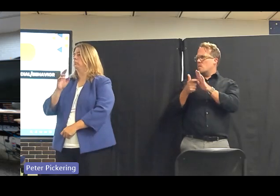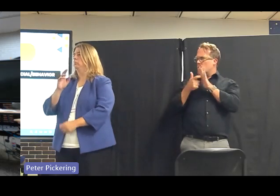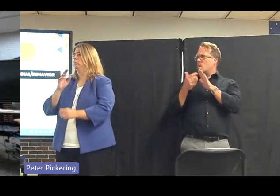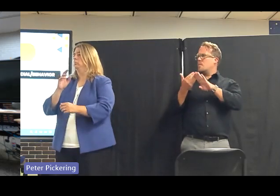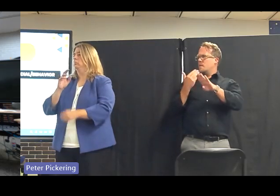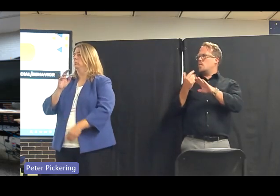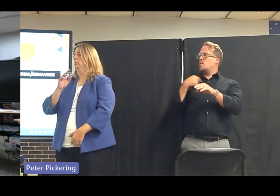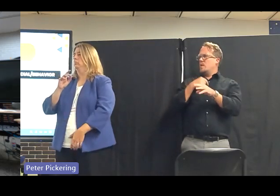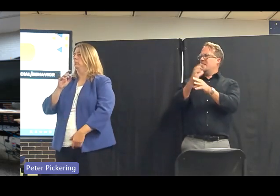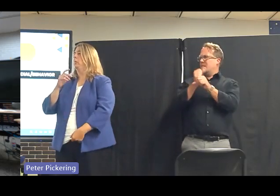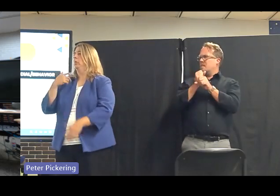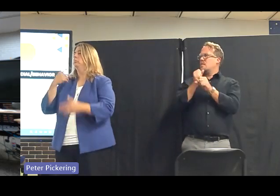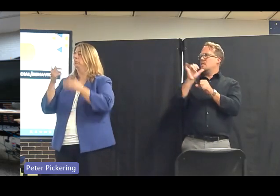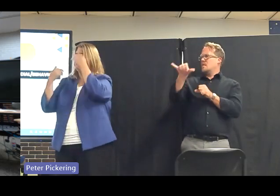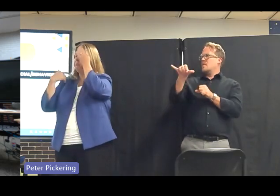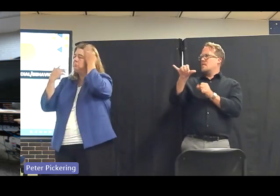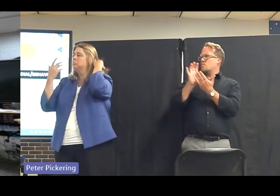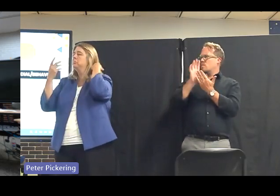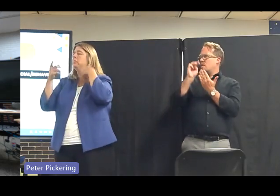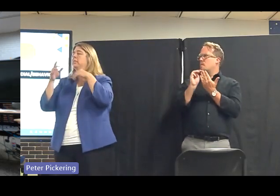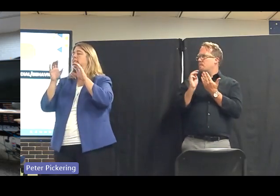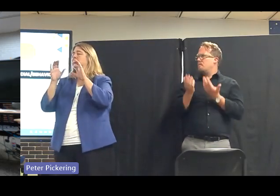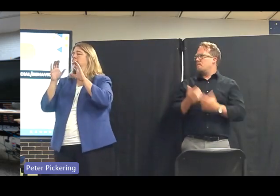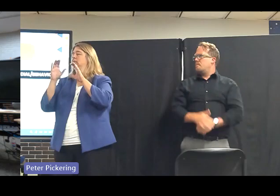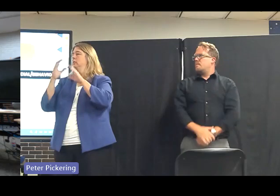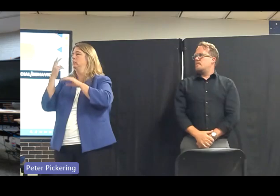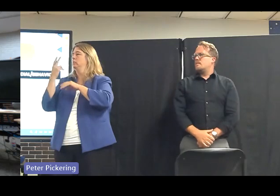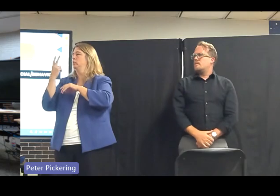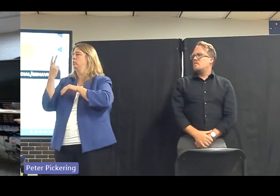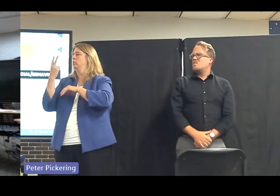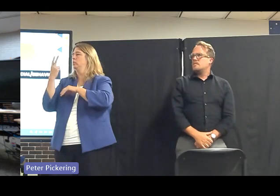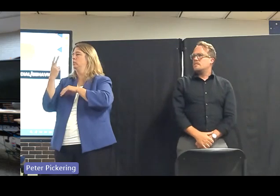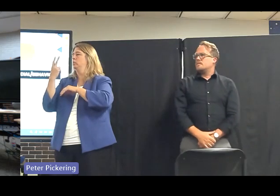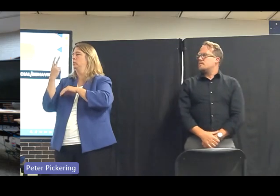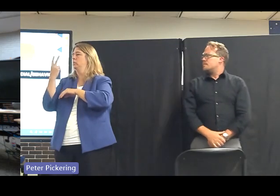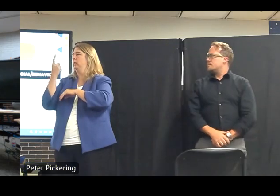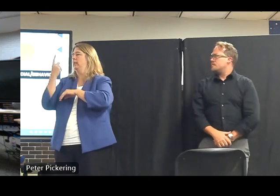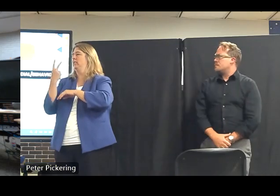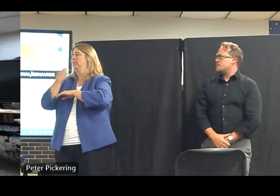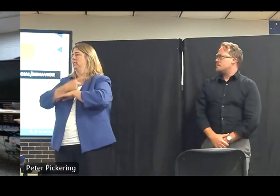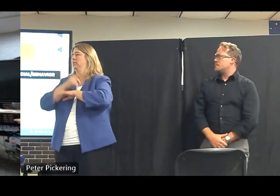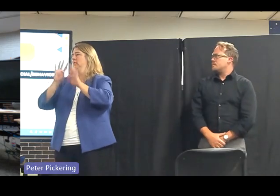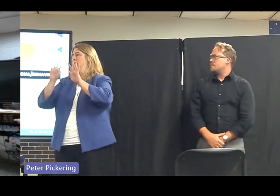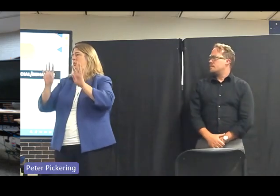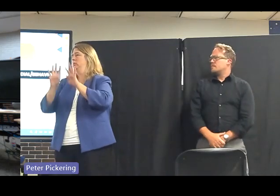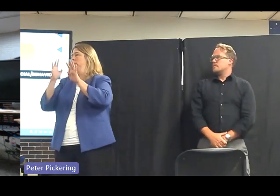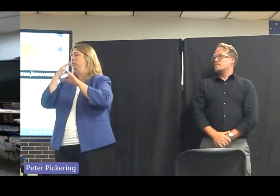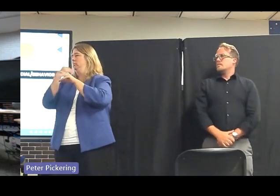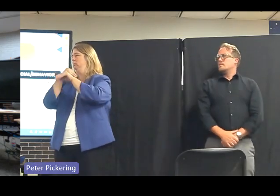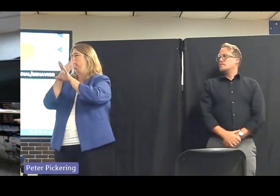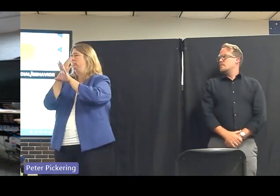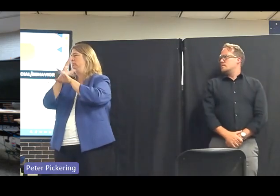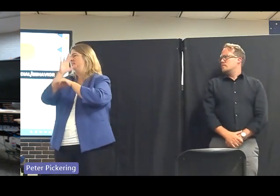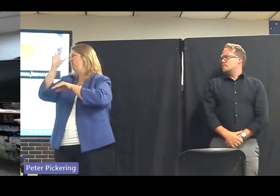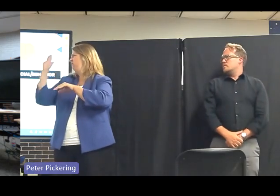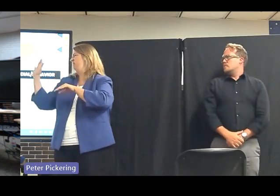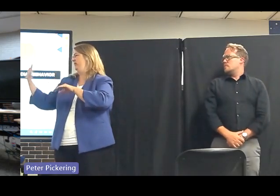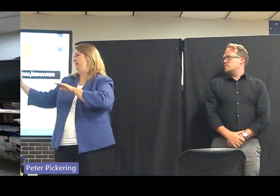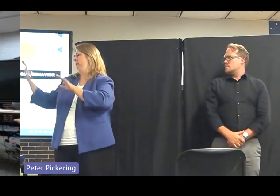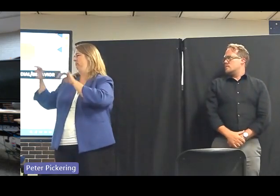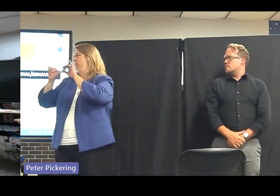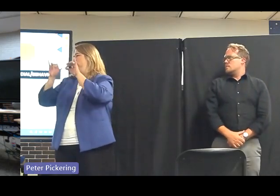trained on the required to do that before you were able to purchase the curriculum? It was 2.5 days of